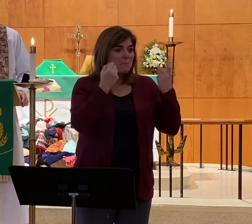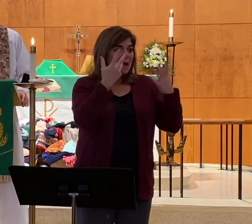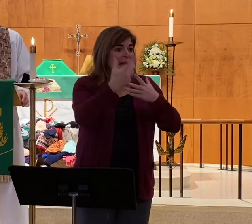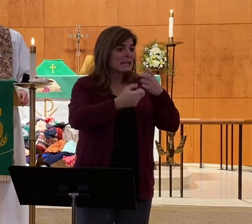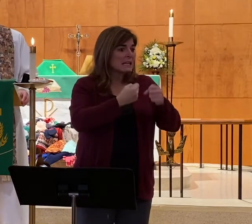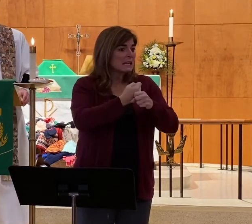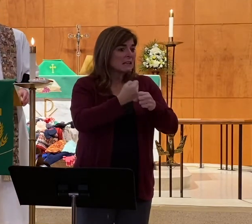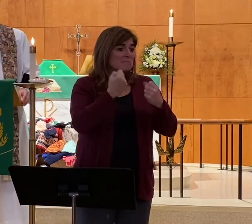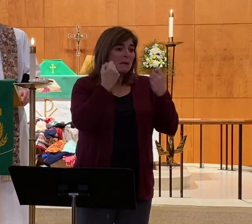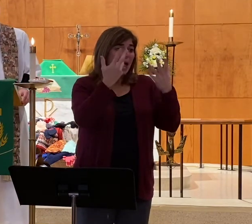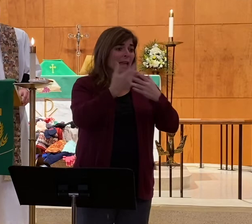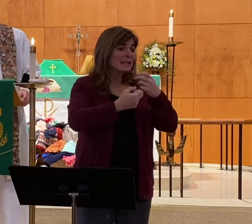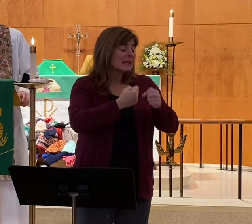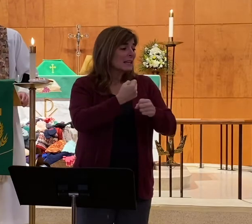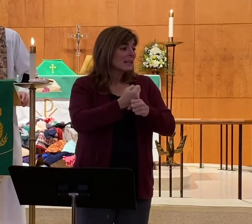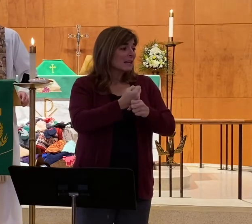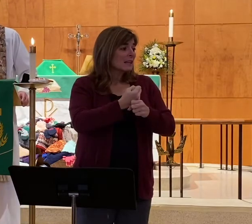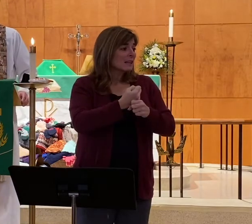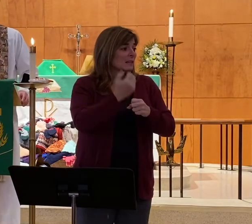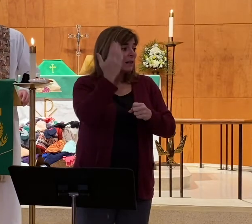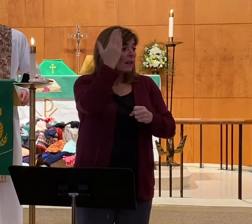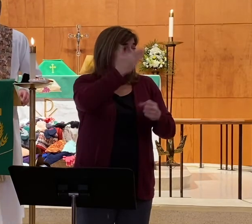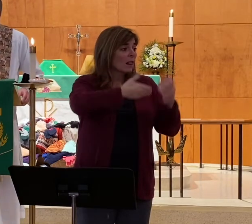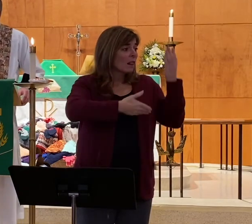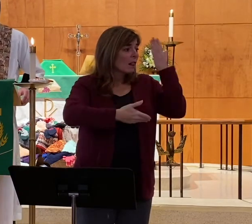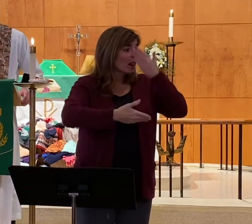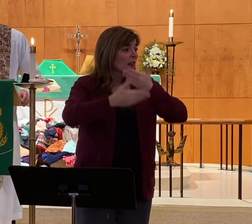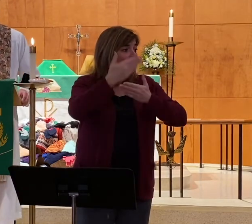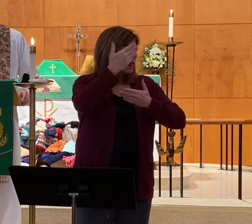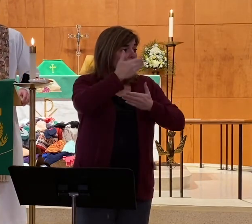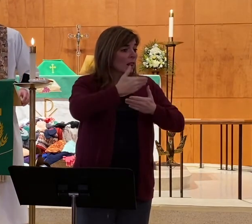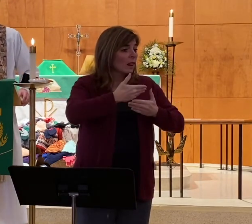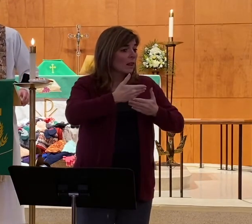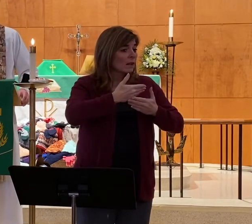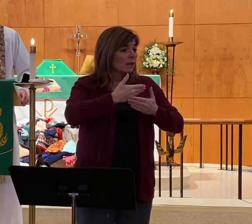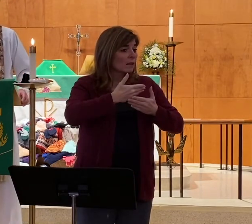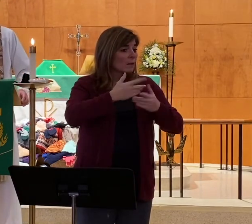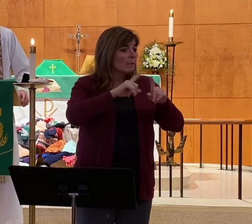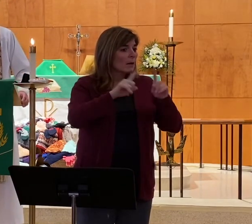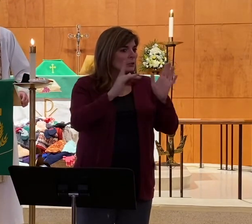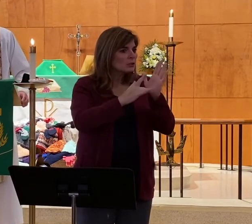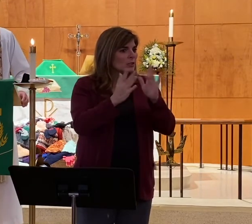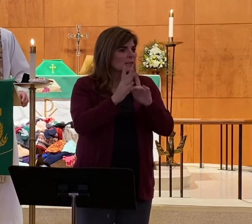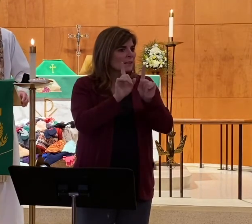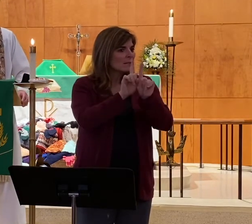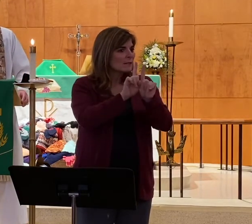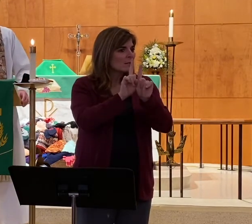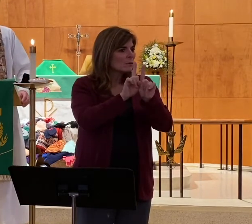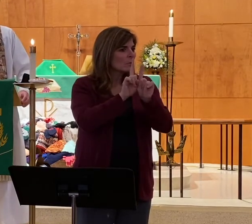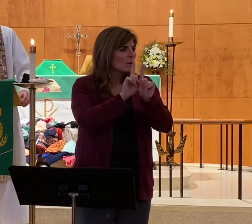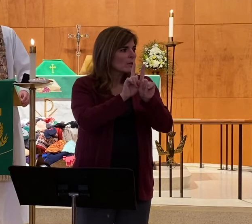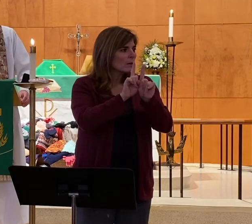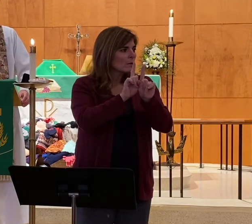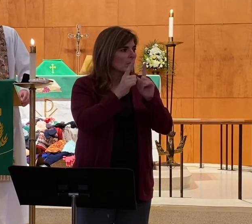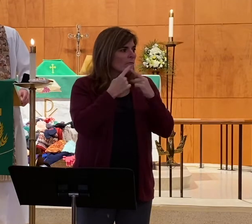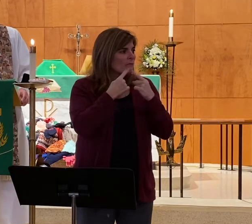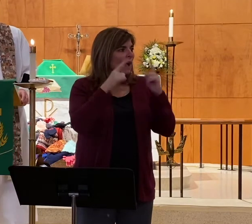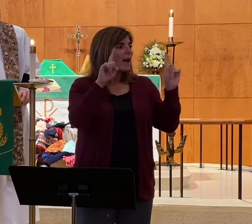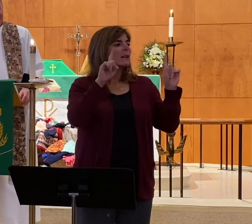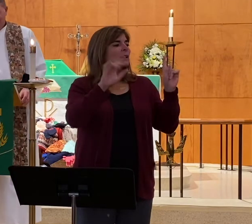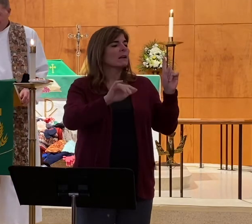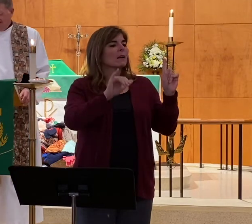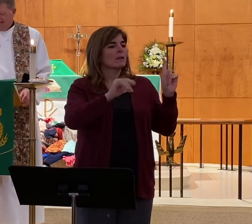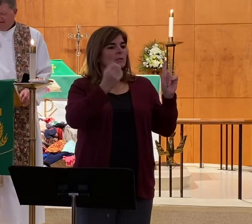time, and that Jesus has been walking with you all along. And